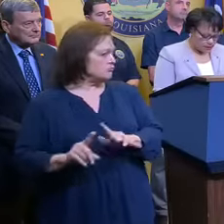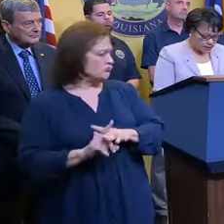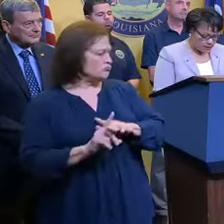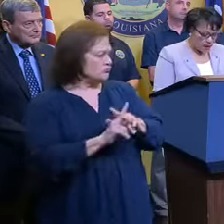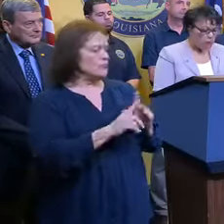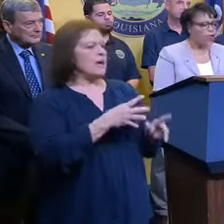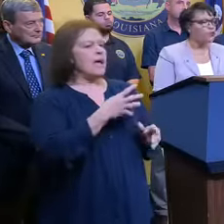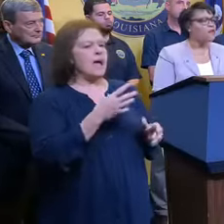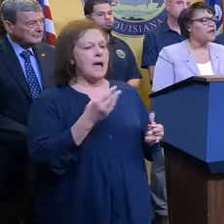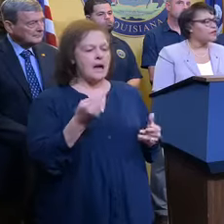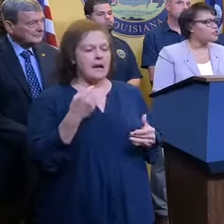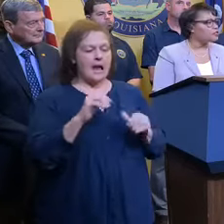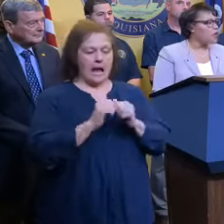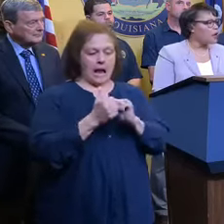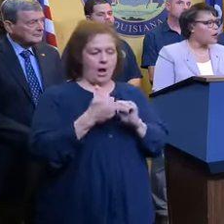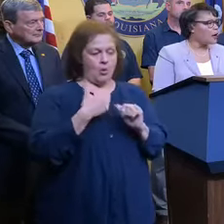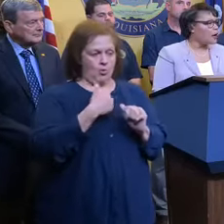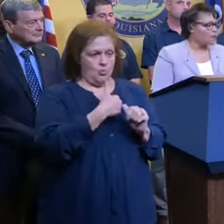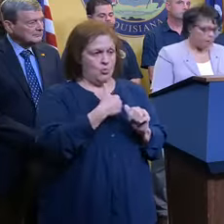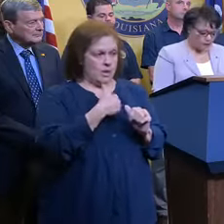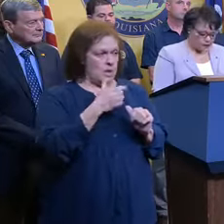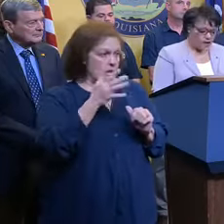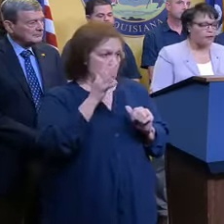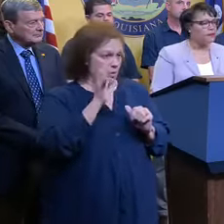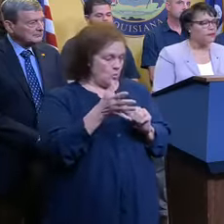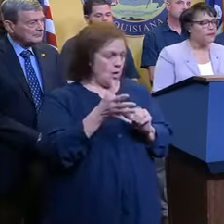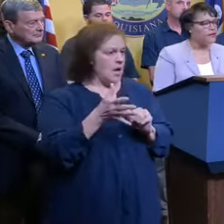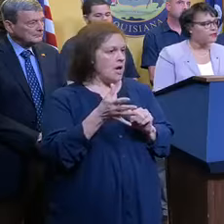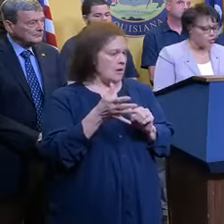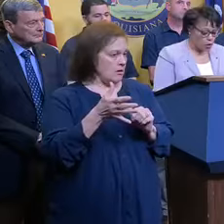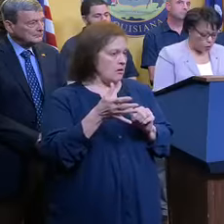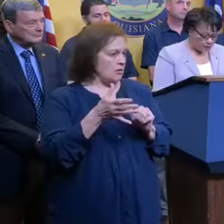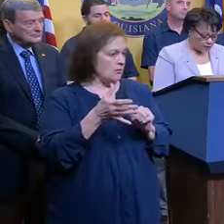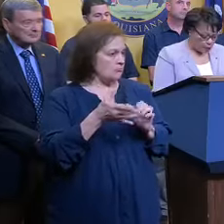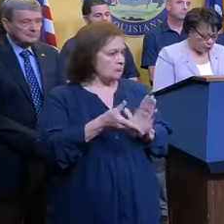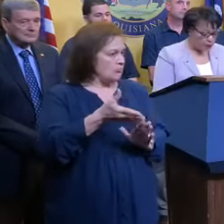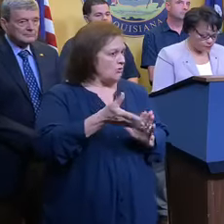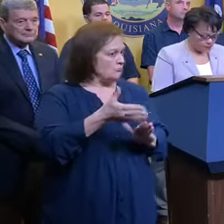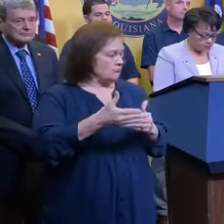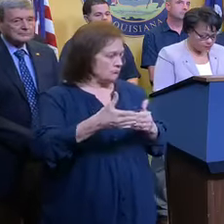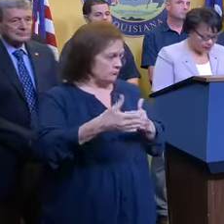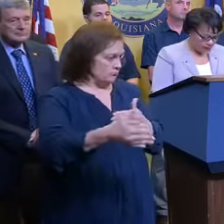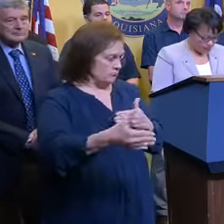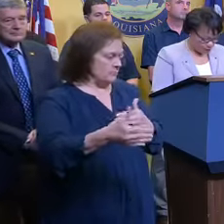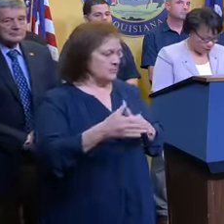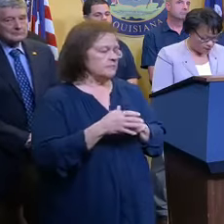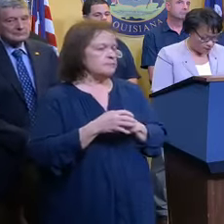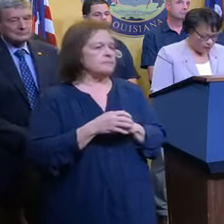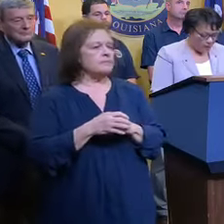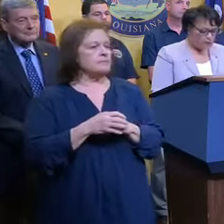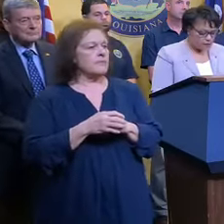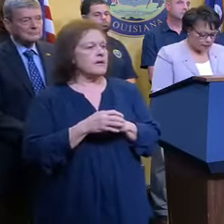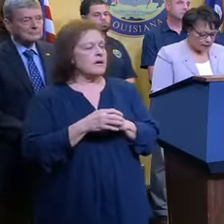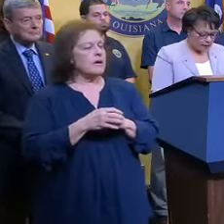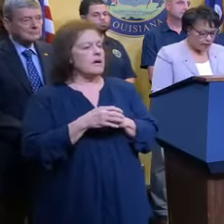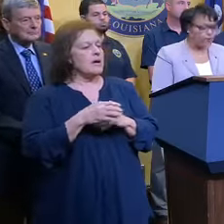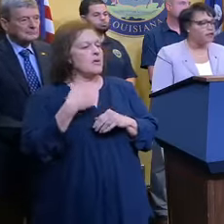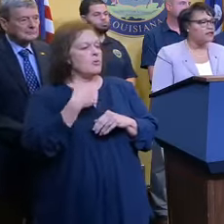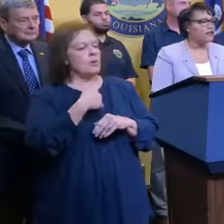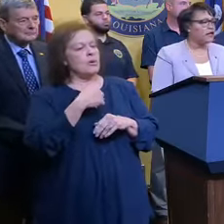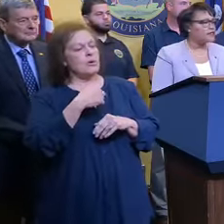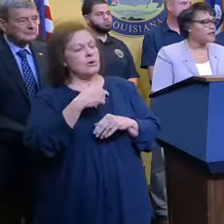you a sense of how we will manage our public avail and public messaging going forward from this day on, and